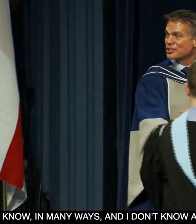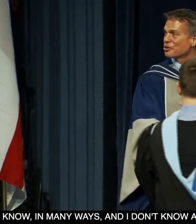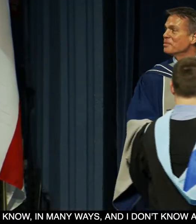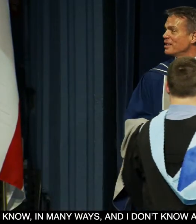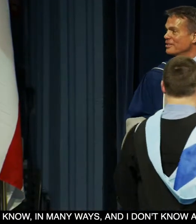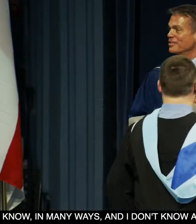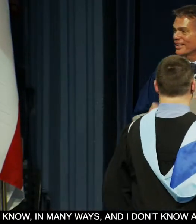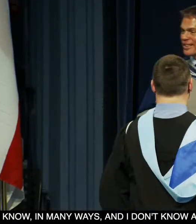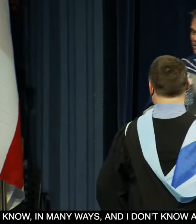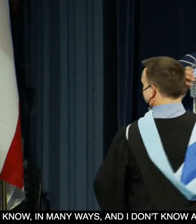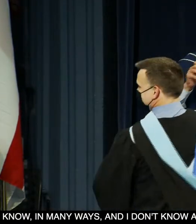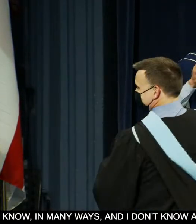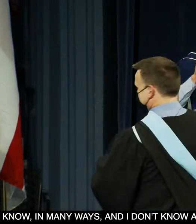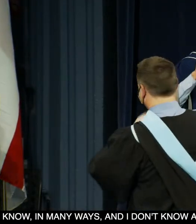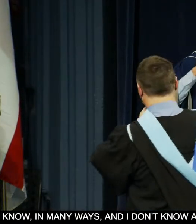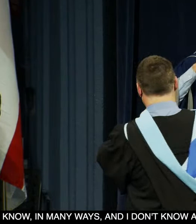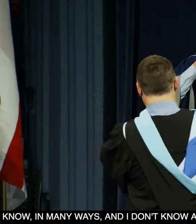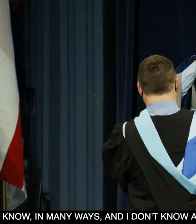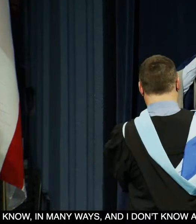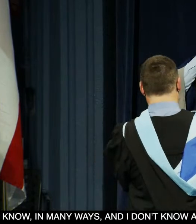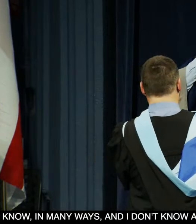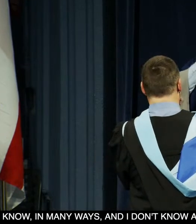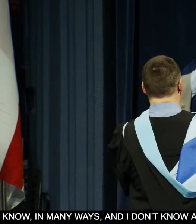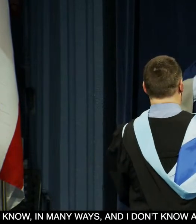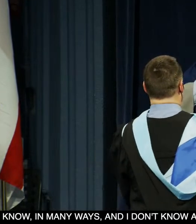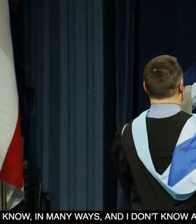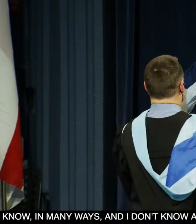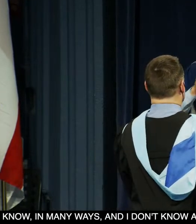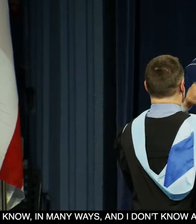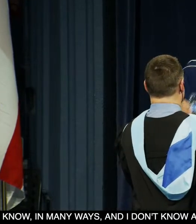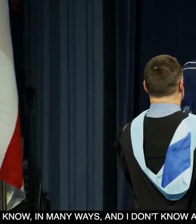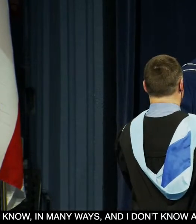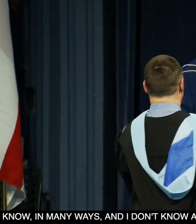This wasn't scripted, okay? This wasn't